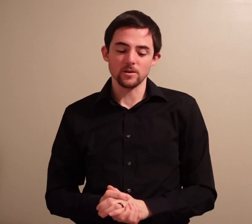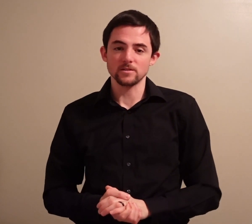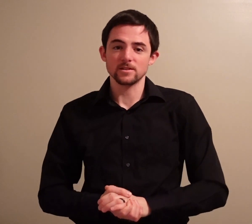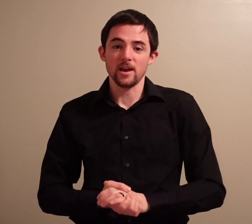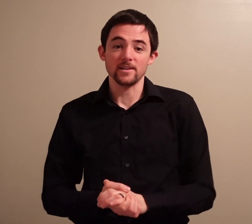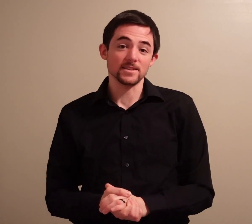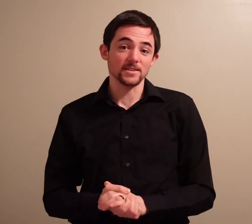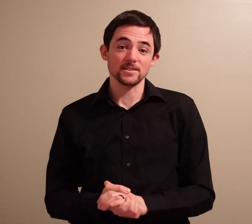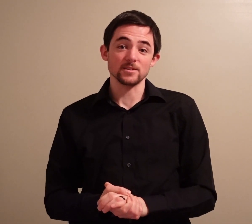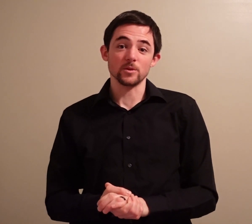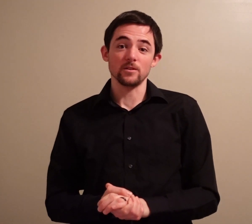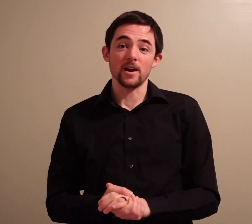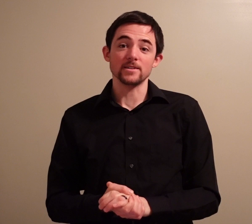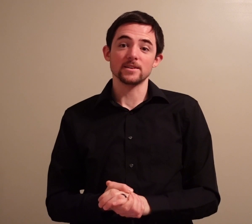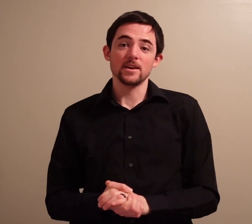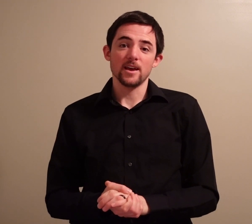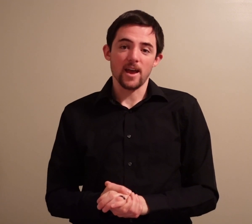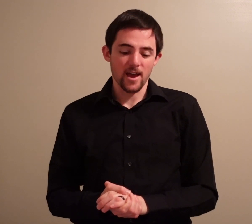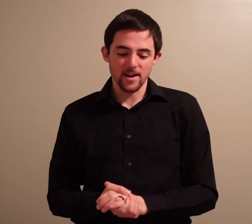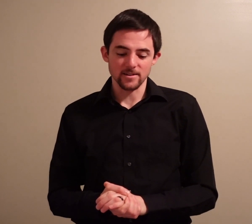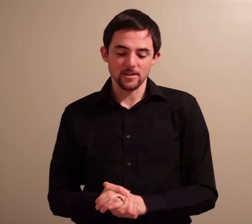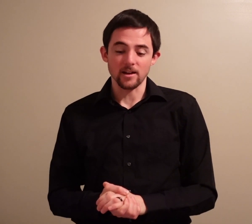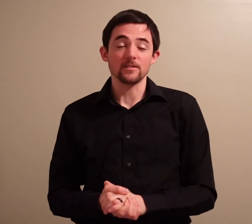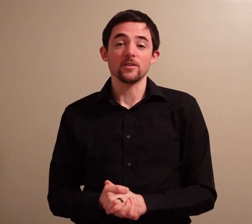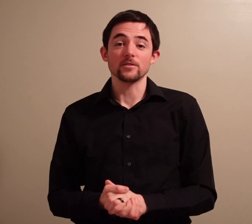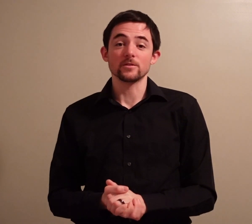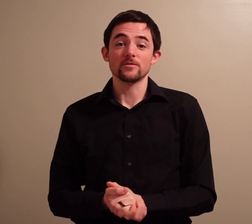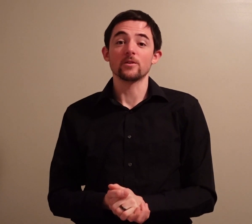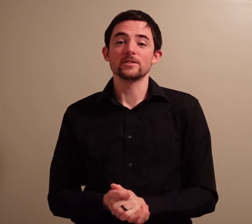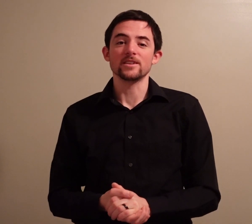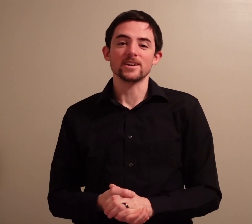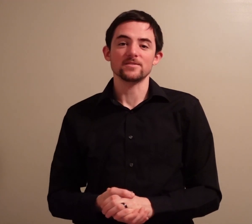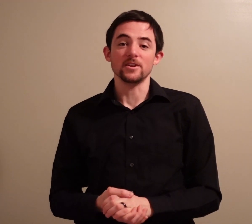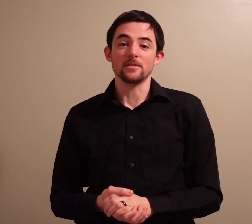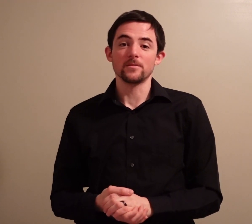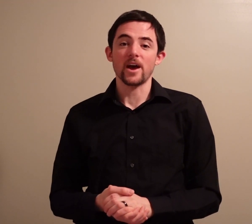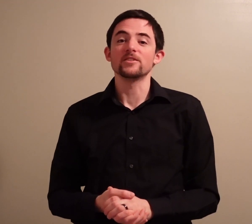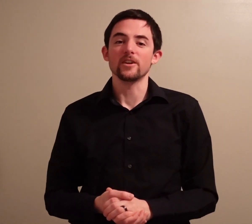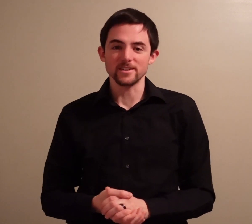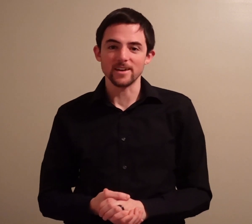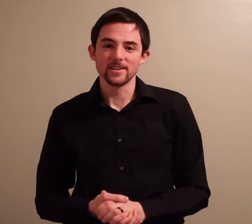words and sentences with you guys, and I look forward to the next video. Have a great day.